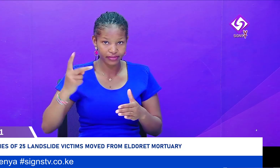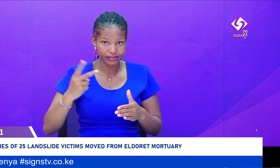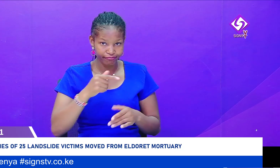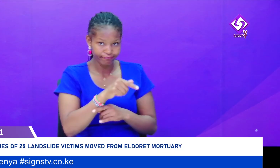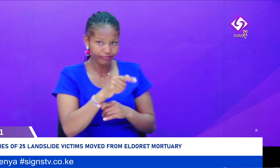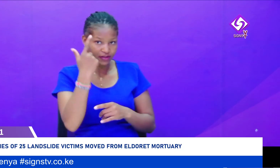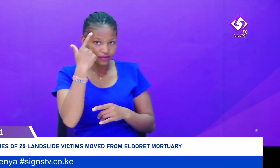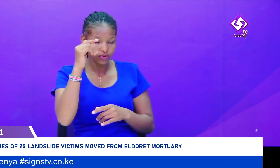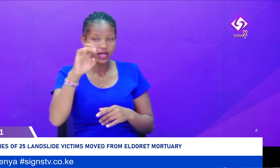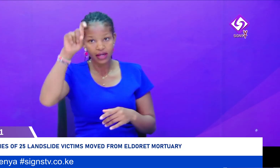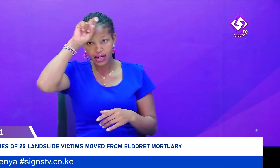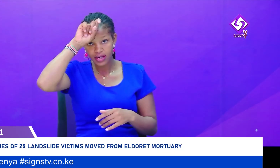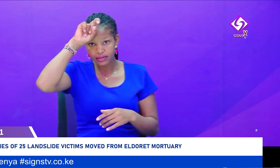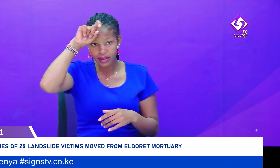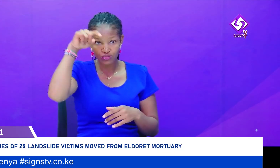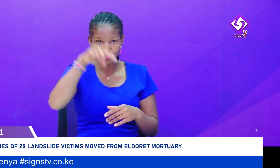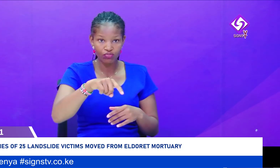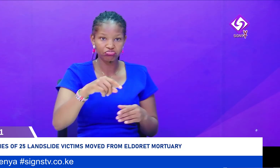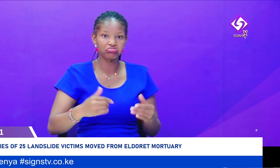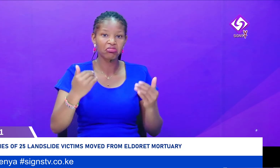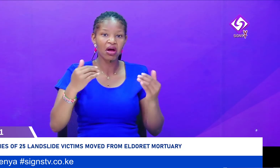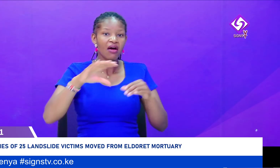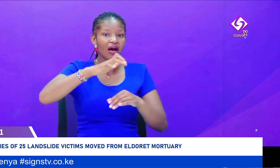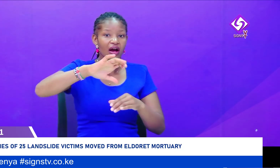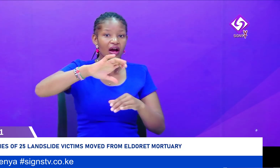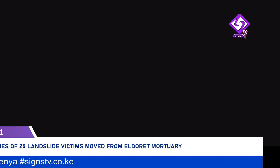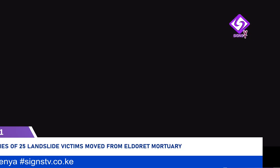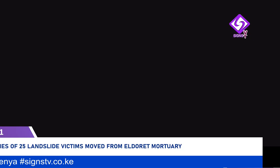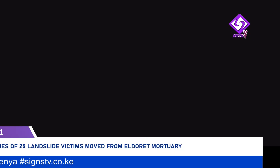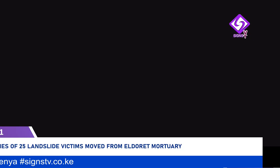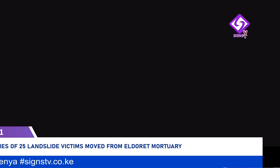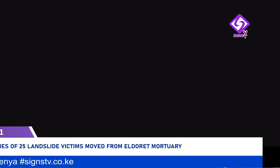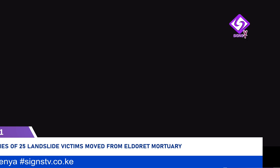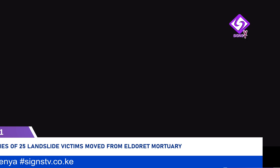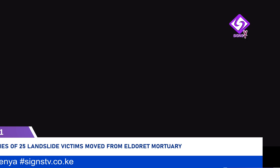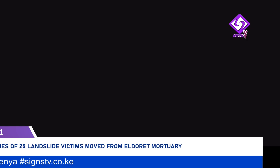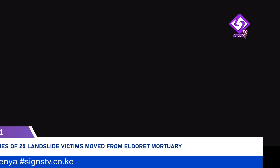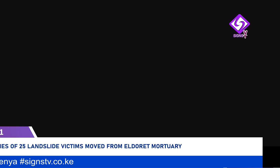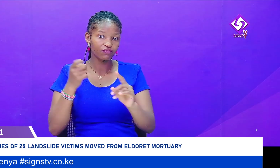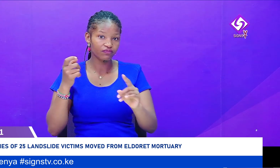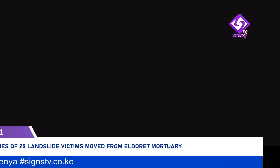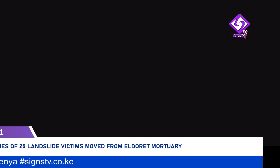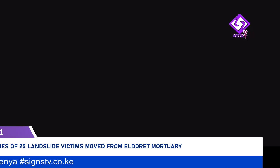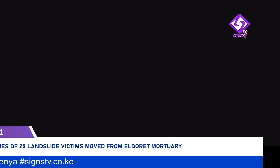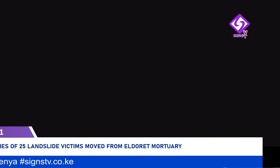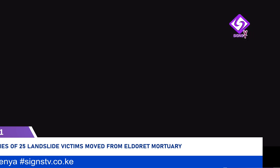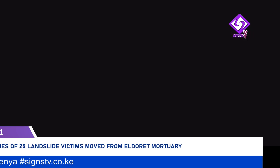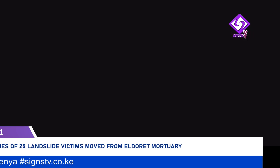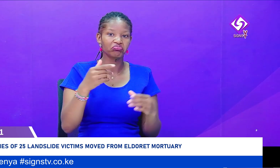Elgeyo Marakwet County were officially removed from the hospital